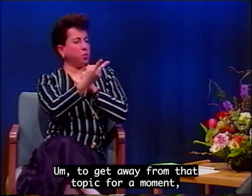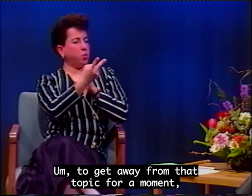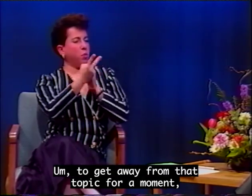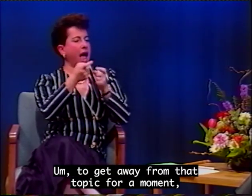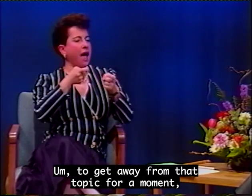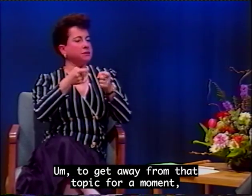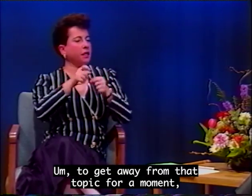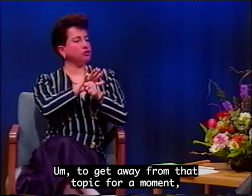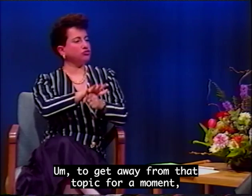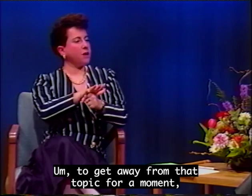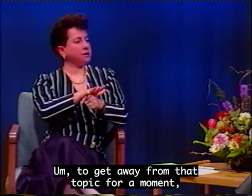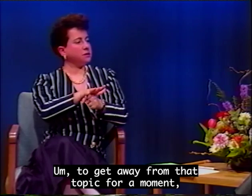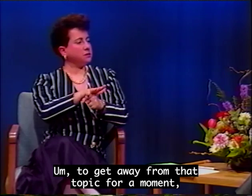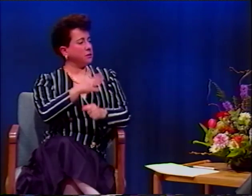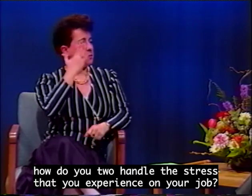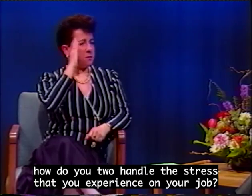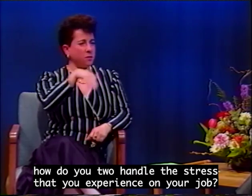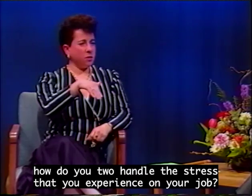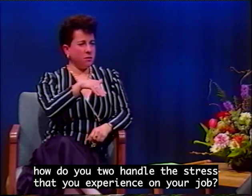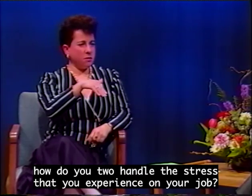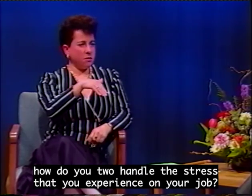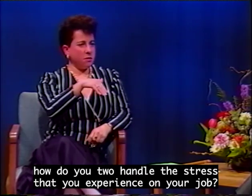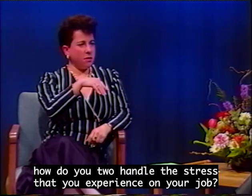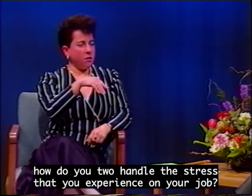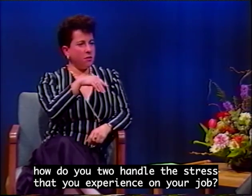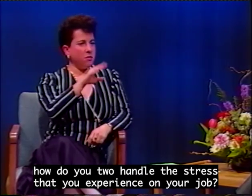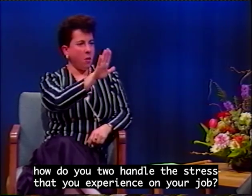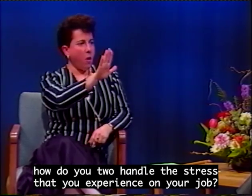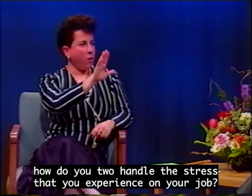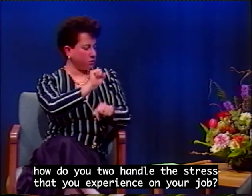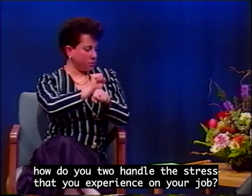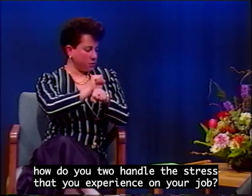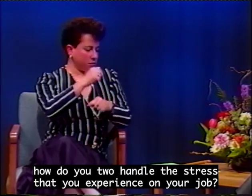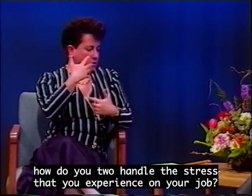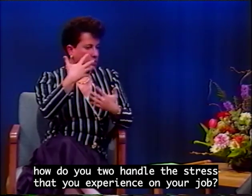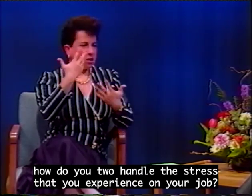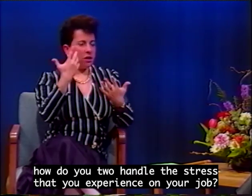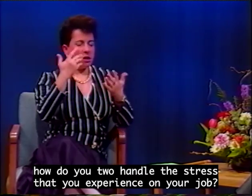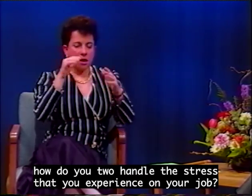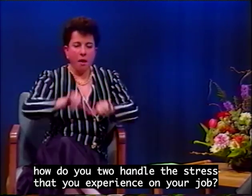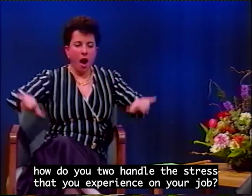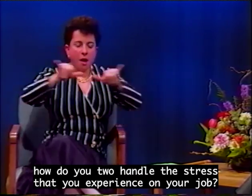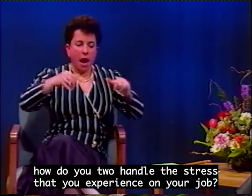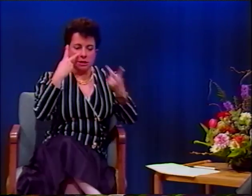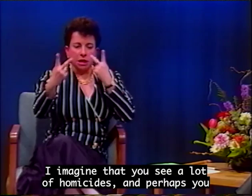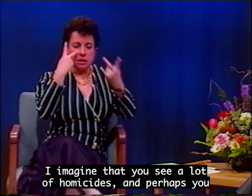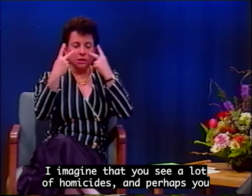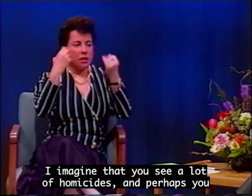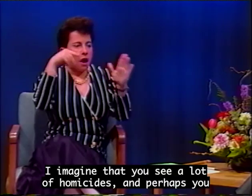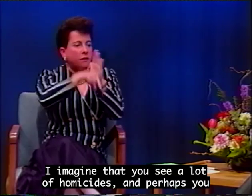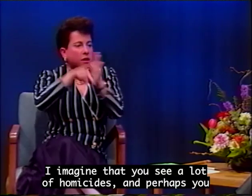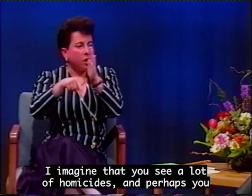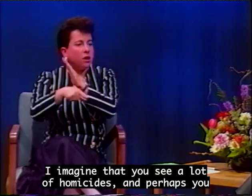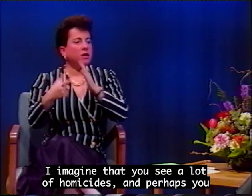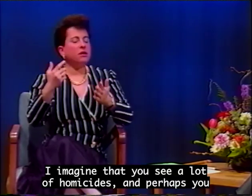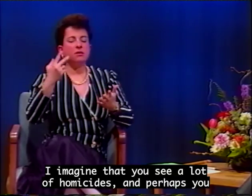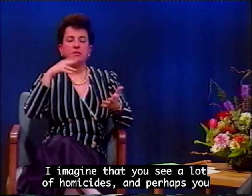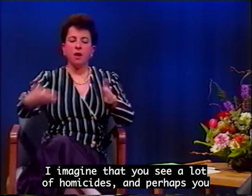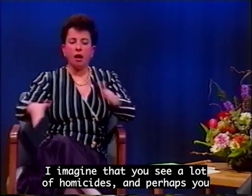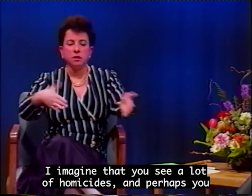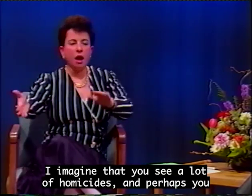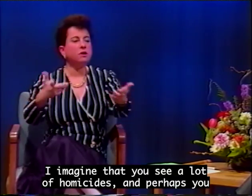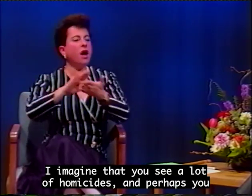To get away from that topic for a moment, how do you two handle the stress that you experience on your job? I imagine that you see